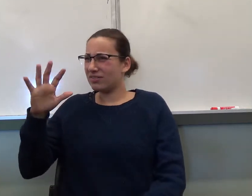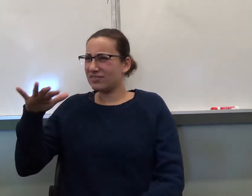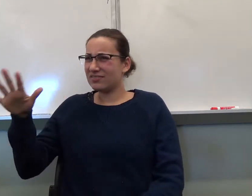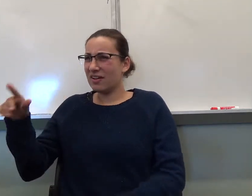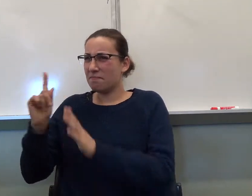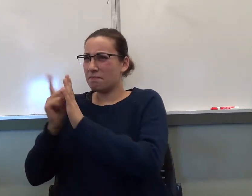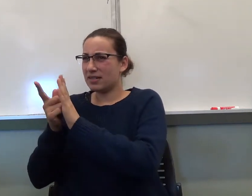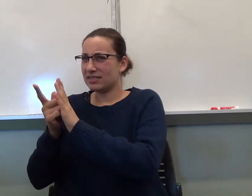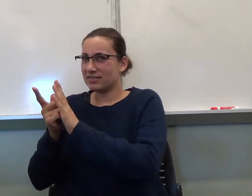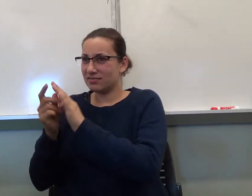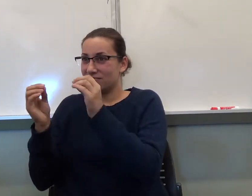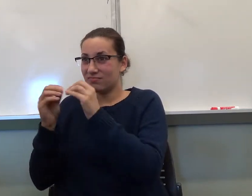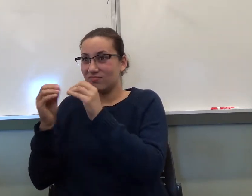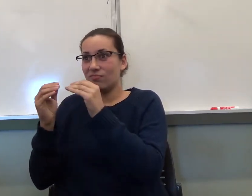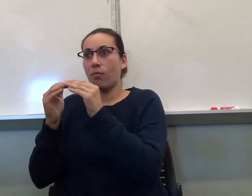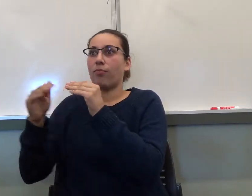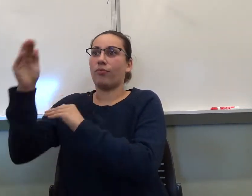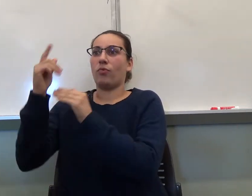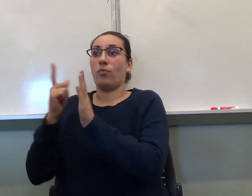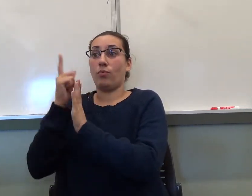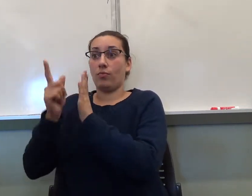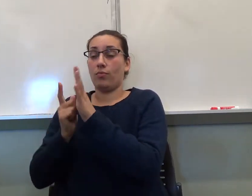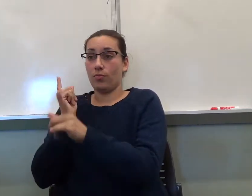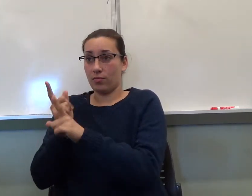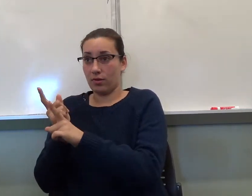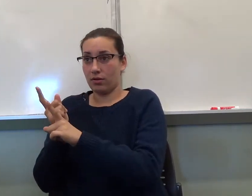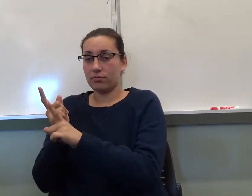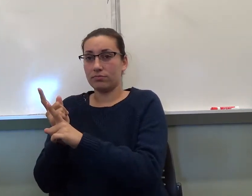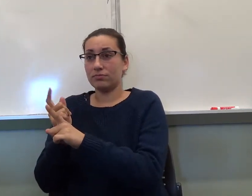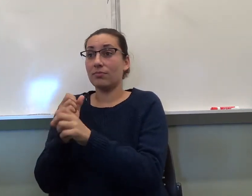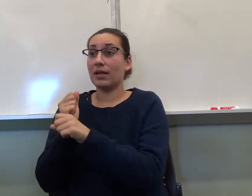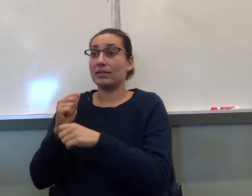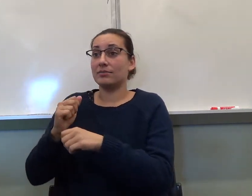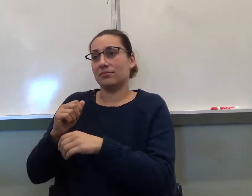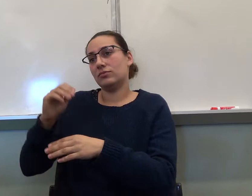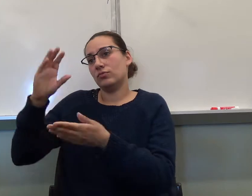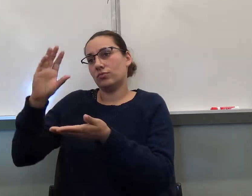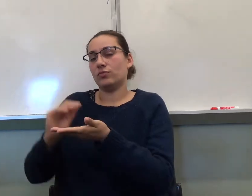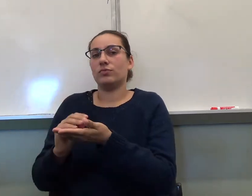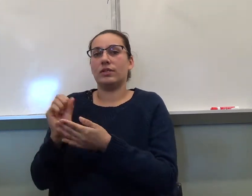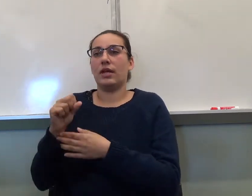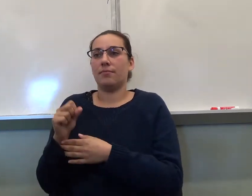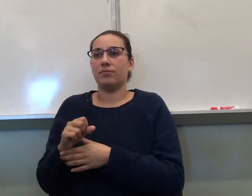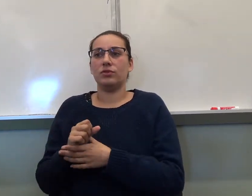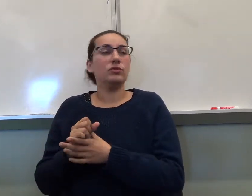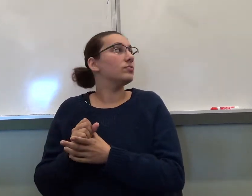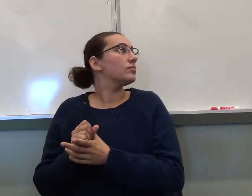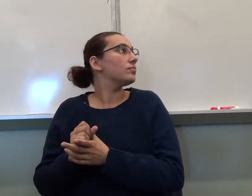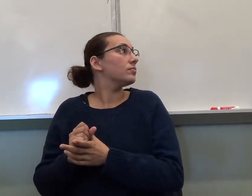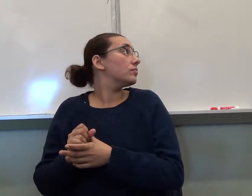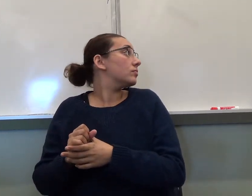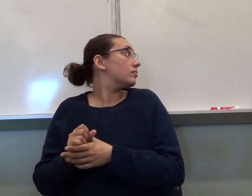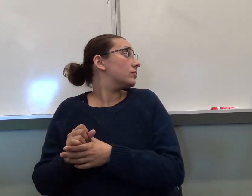more than 1 hour. So in order to make this nice and neat and convey it to people in a way they can understand, what you do is take